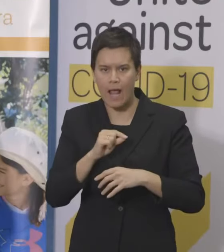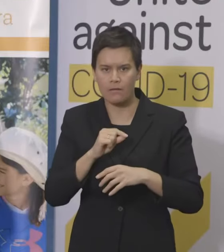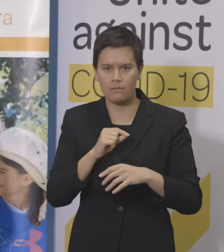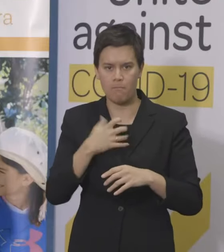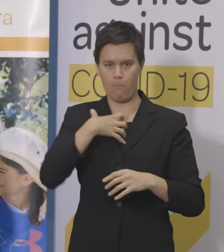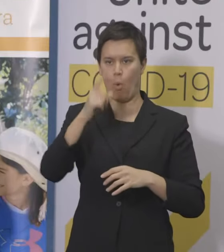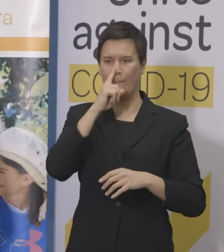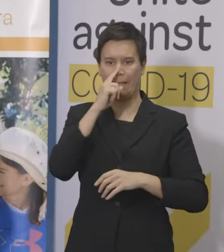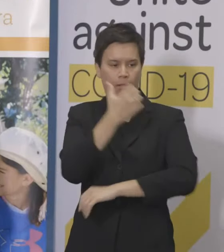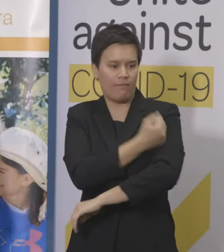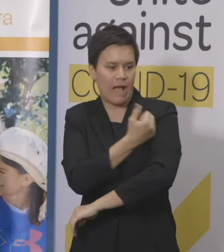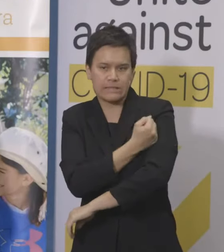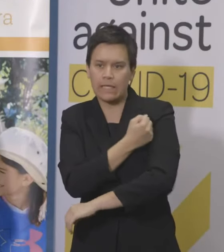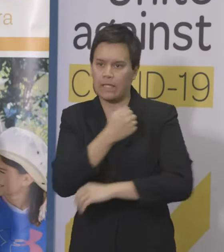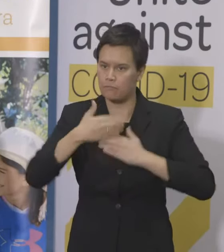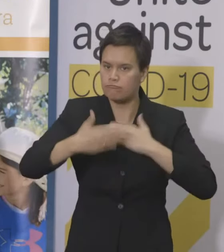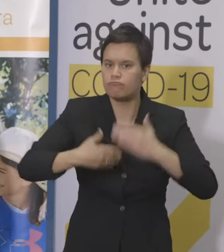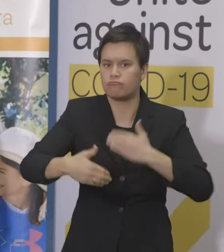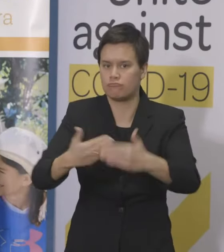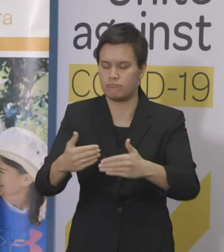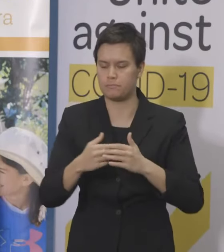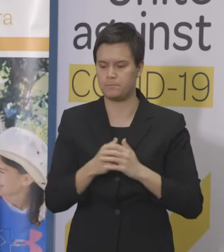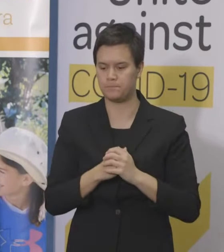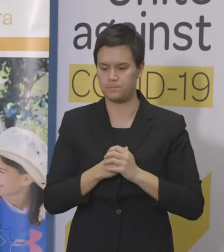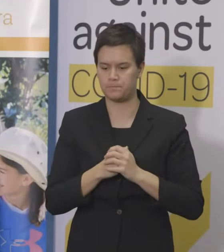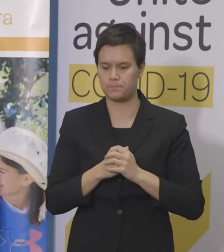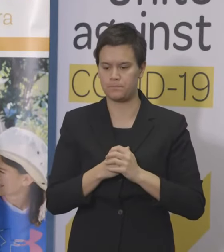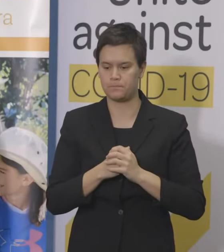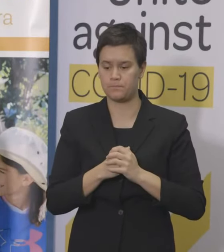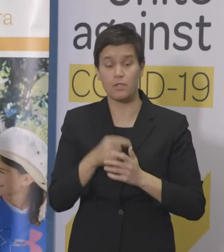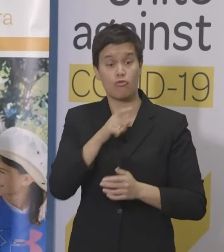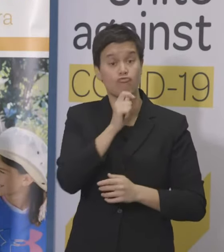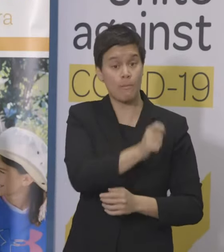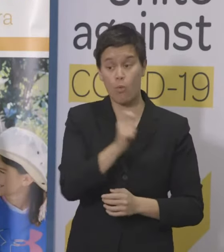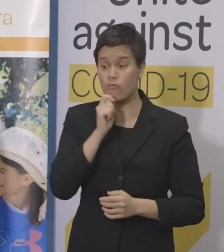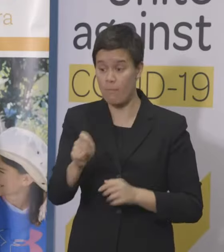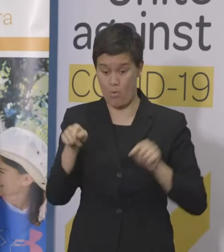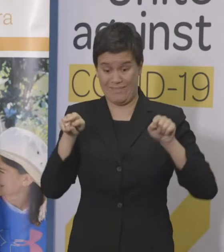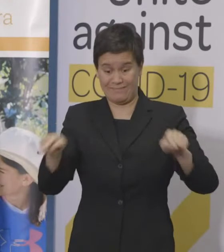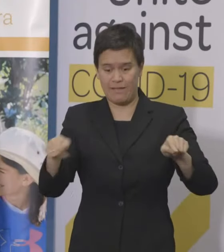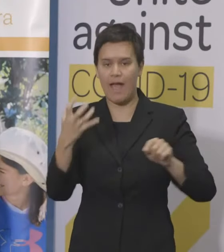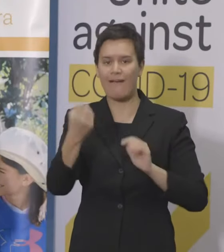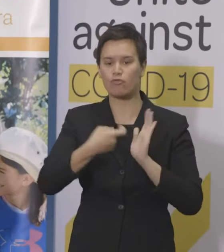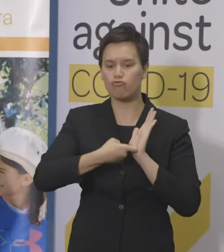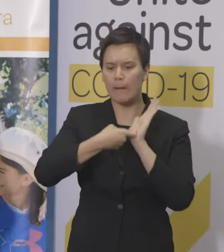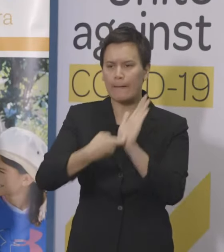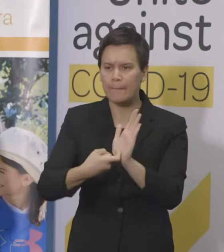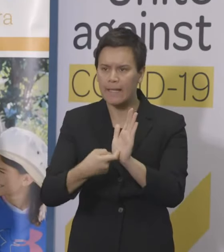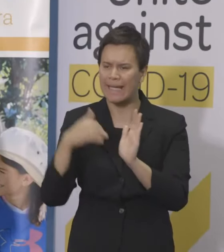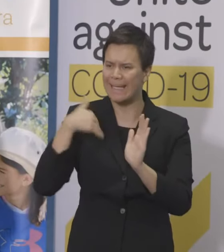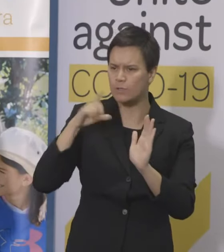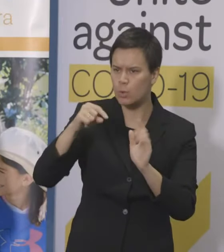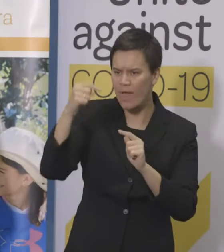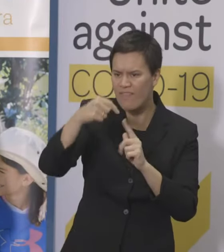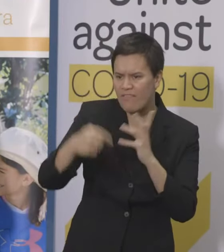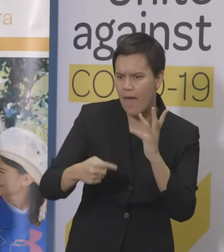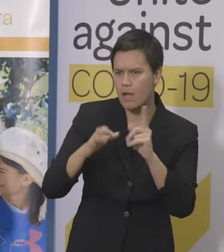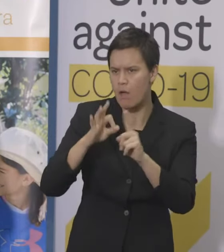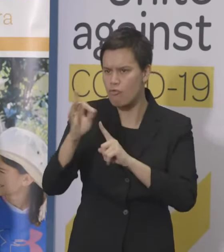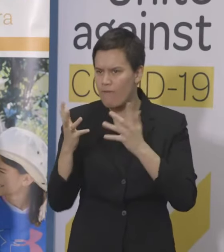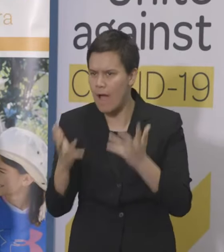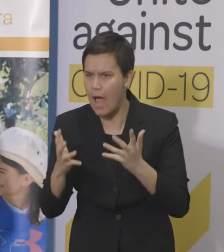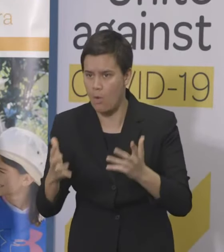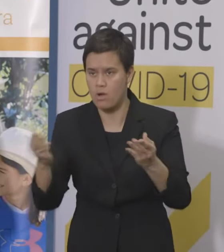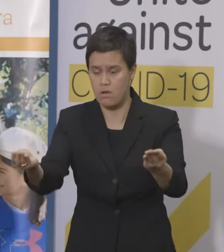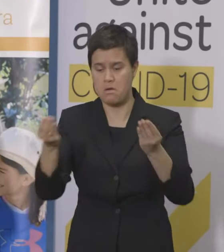efforts. Work is already well underway to address the recommendations. Some is already complete. And I should say that the work